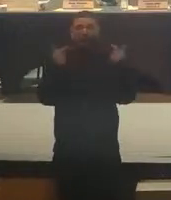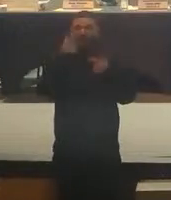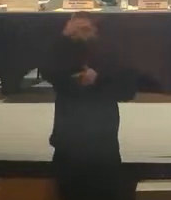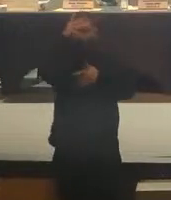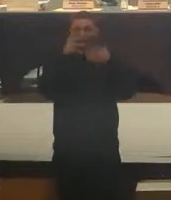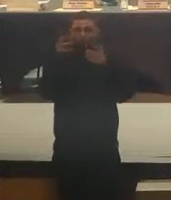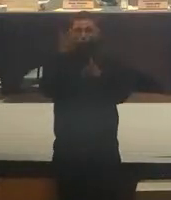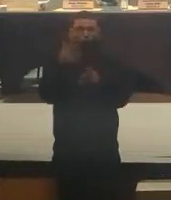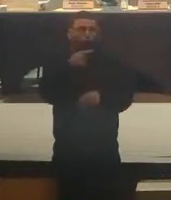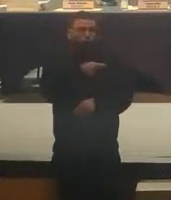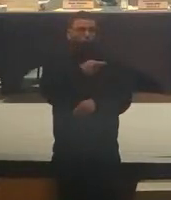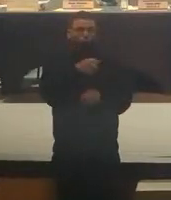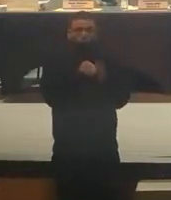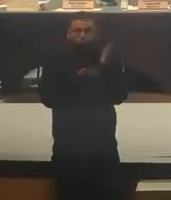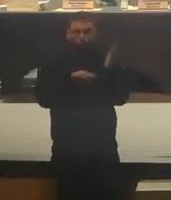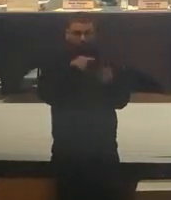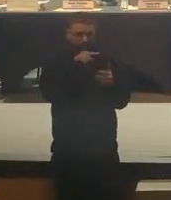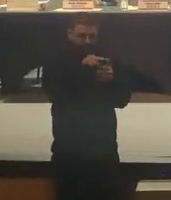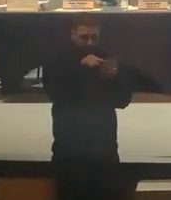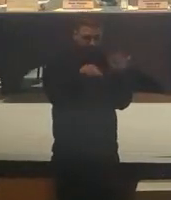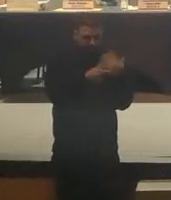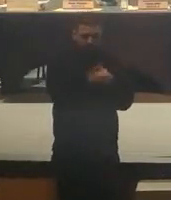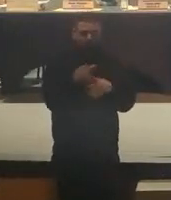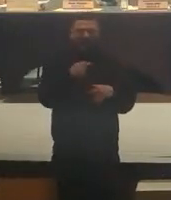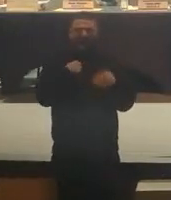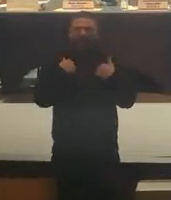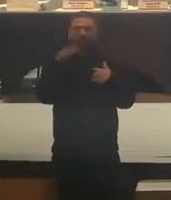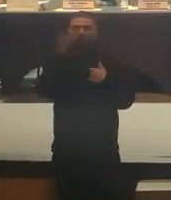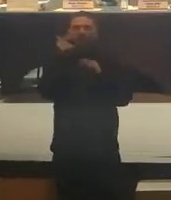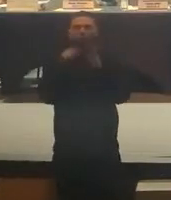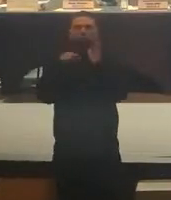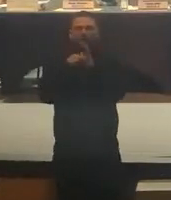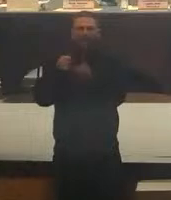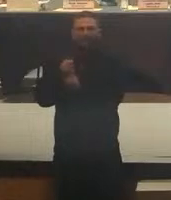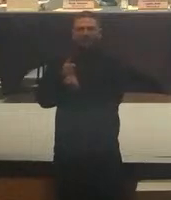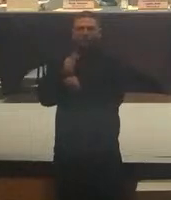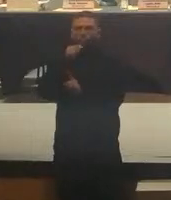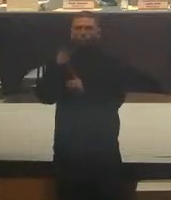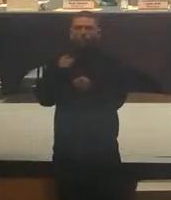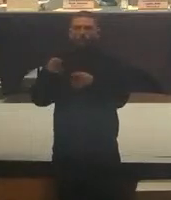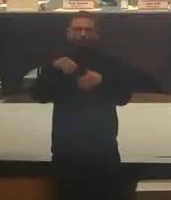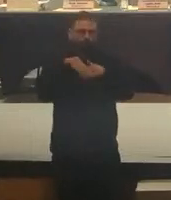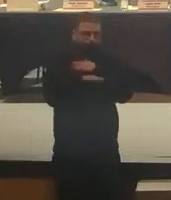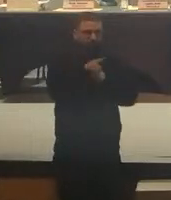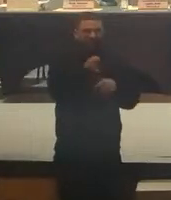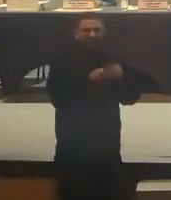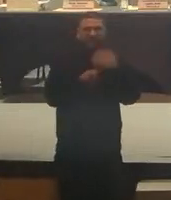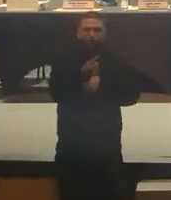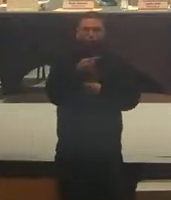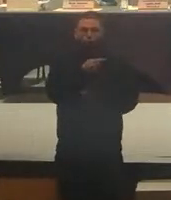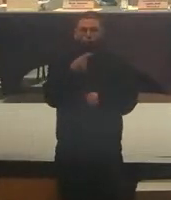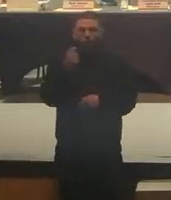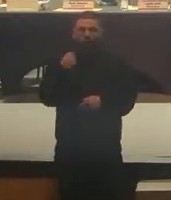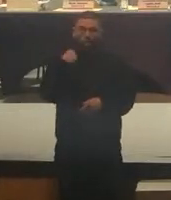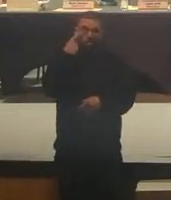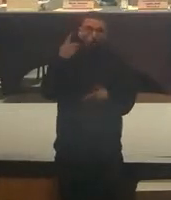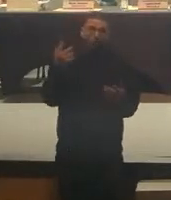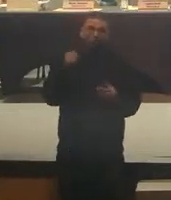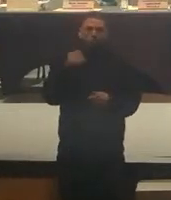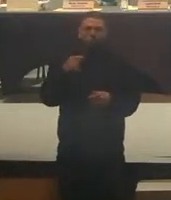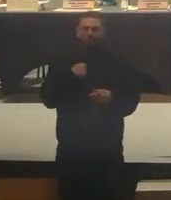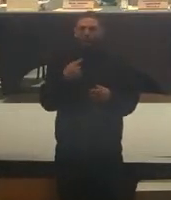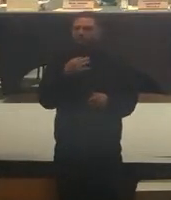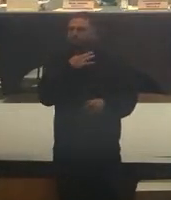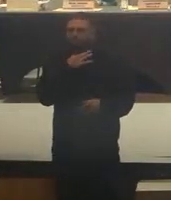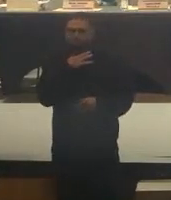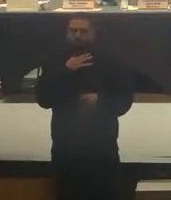will, I'm in a unique situation, who will be there next year, or so I thought. So I was asking about at some of the meetings I've been to